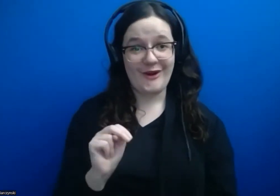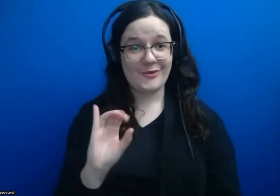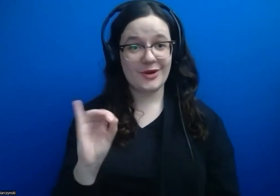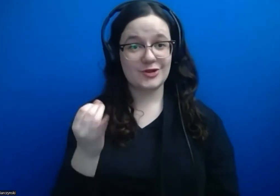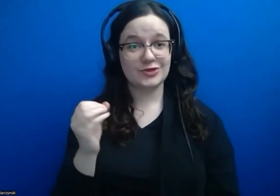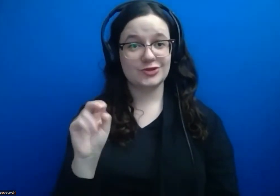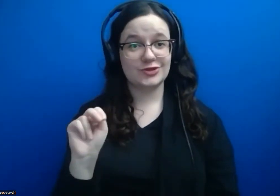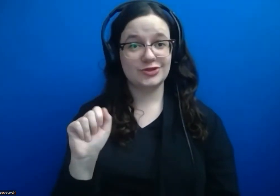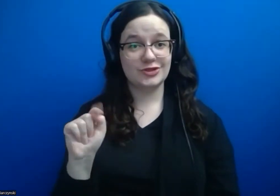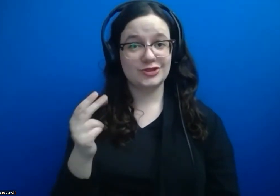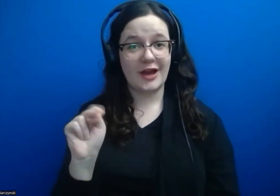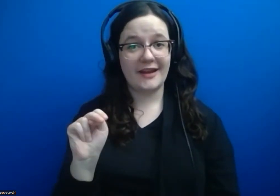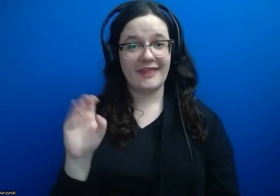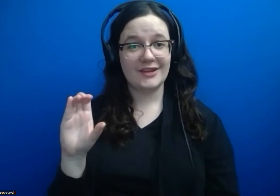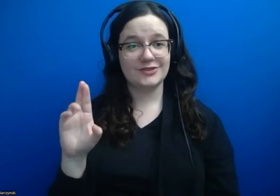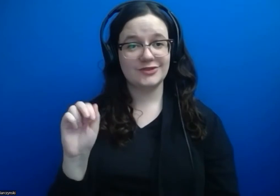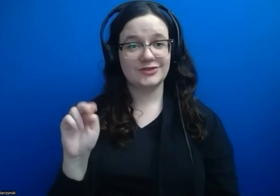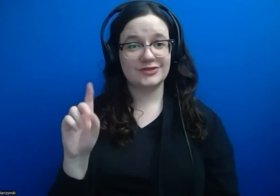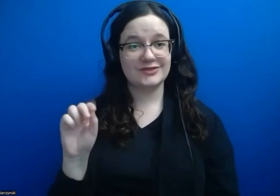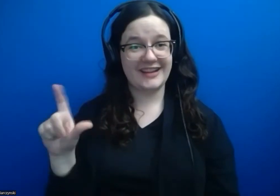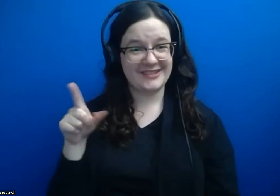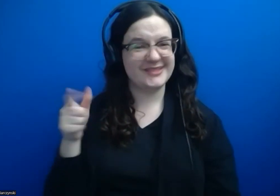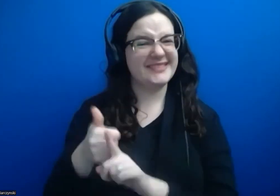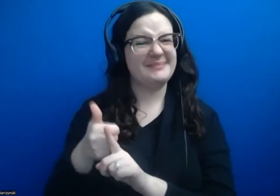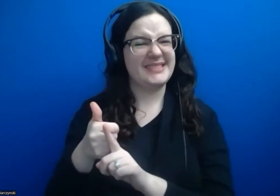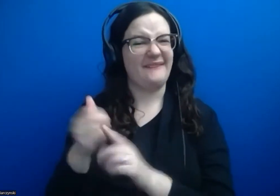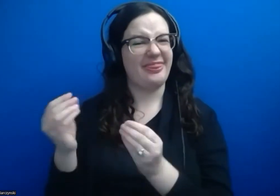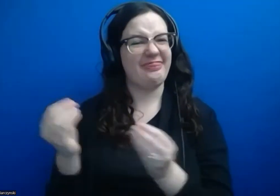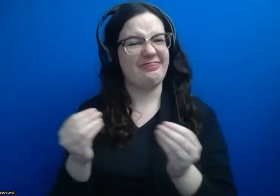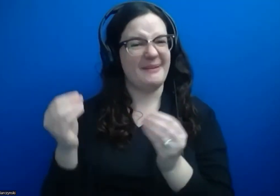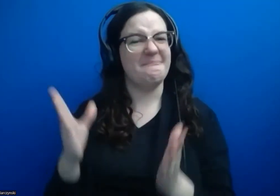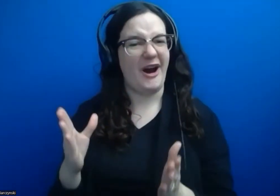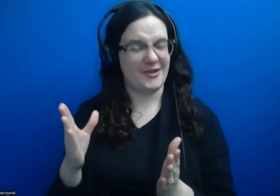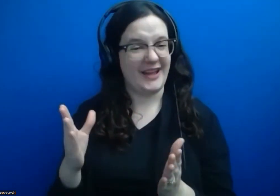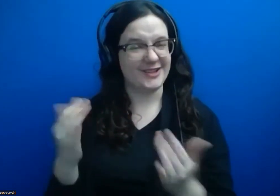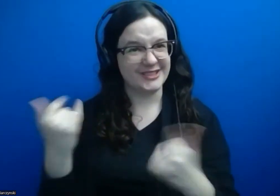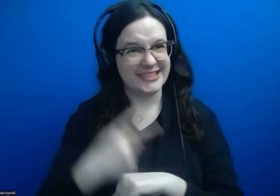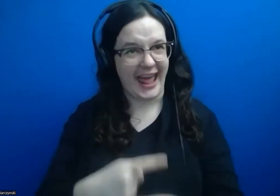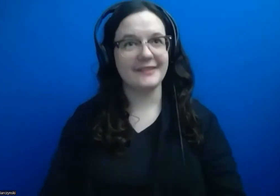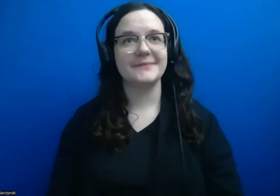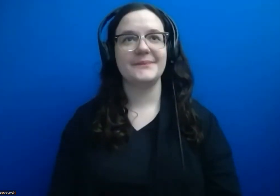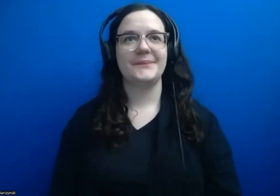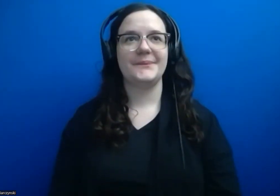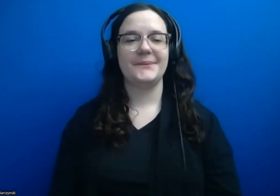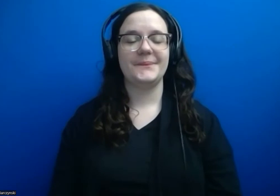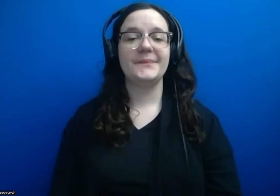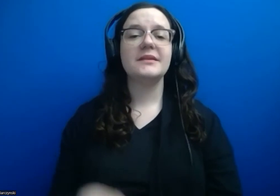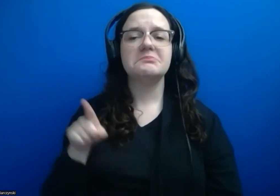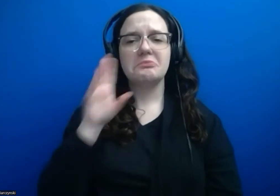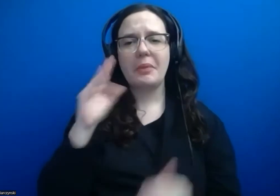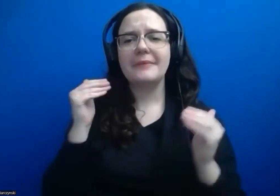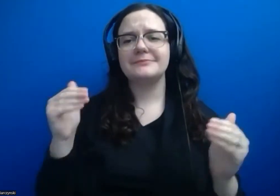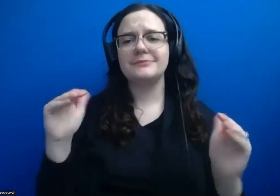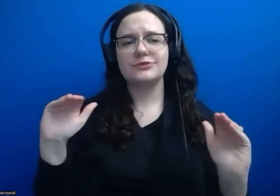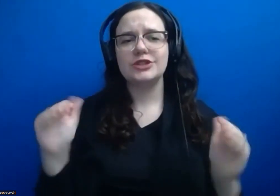is going to be the moderator today. And he is going to introduce everybody else and then